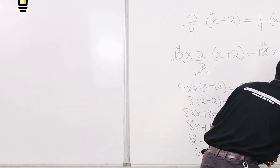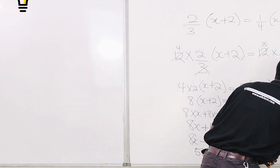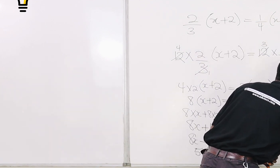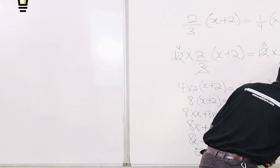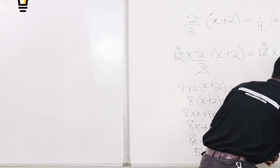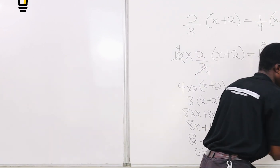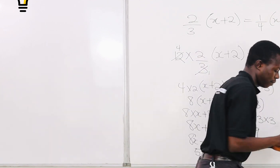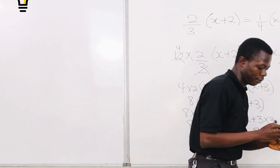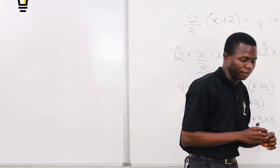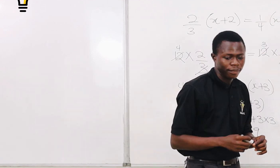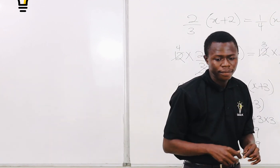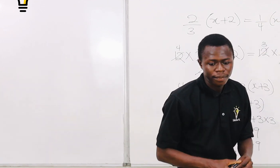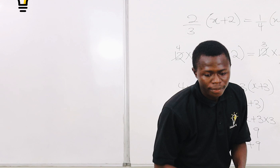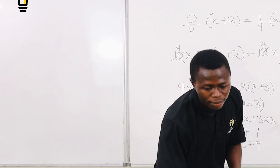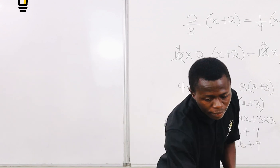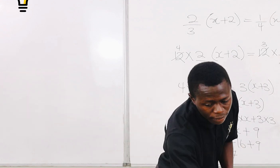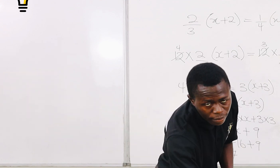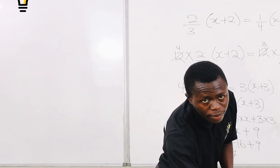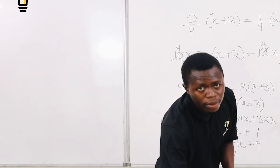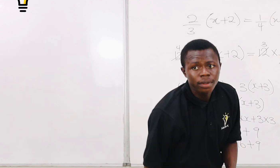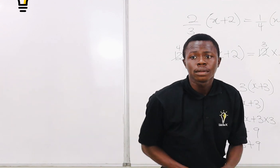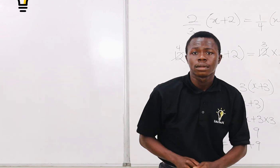Minus 7 divided by 5.